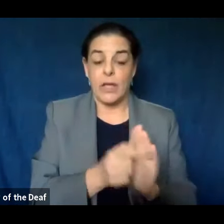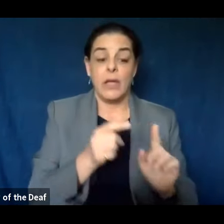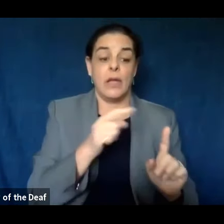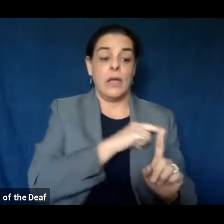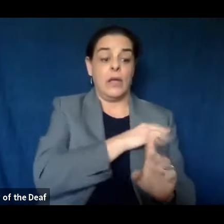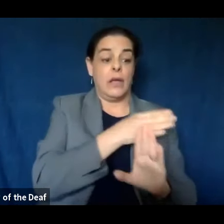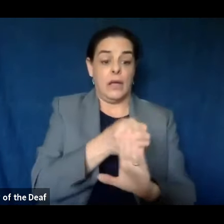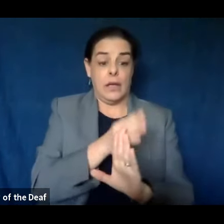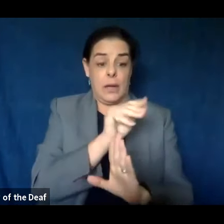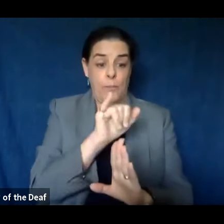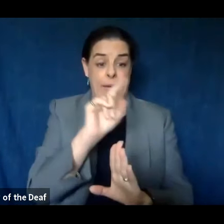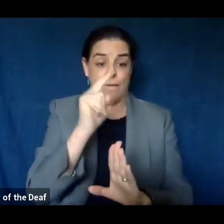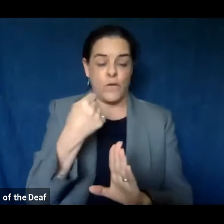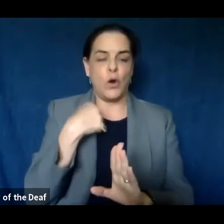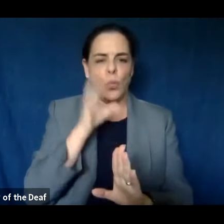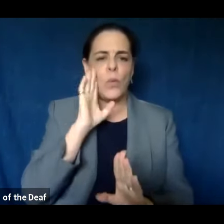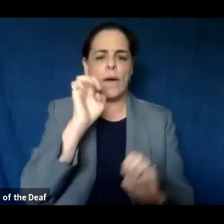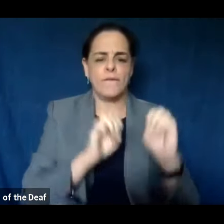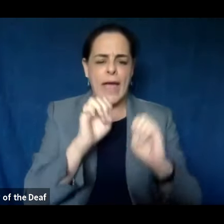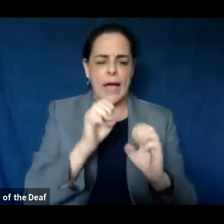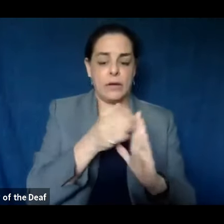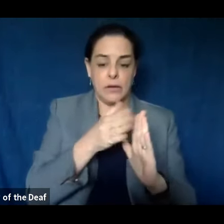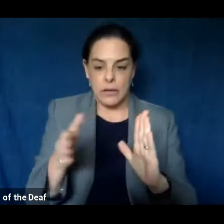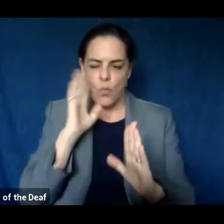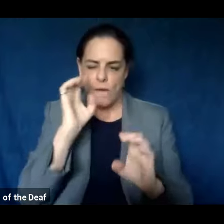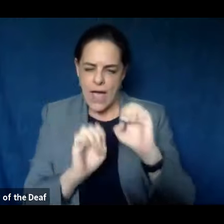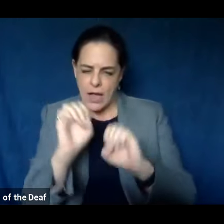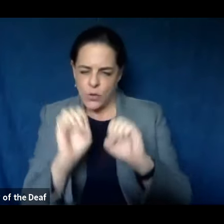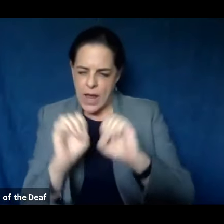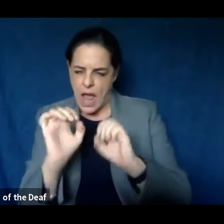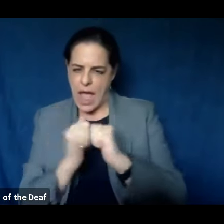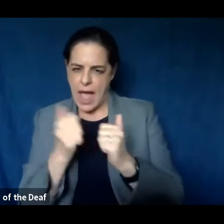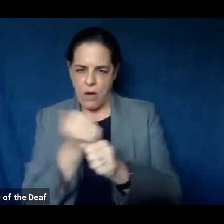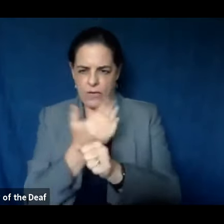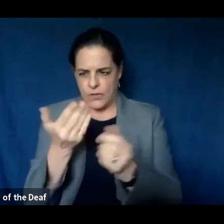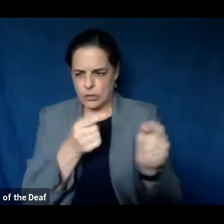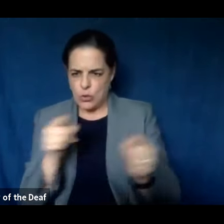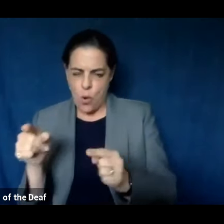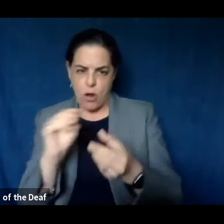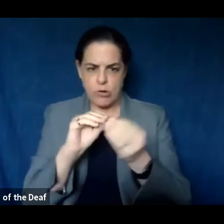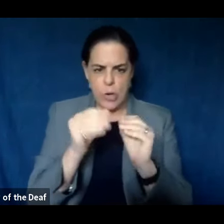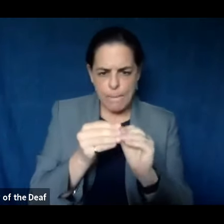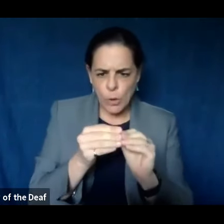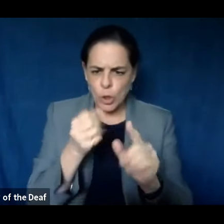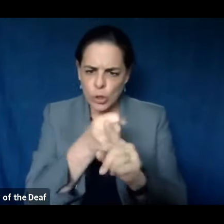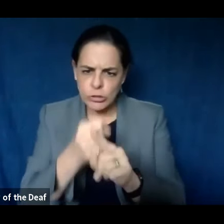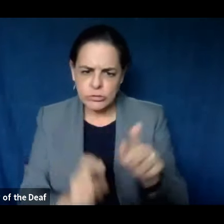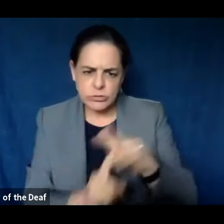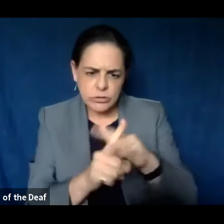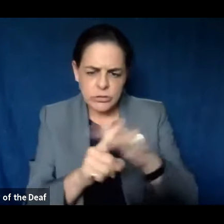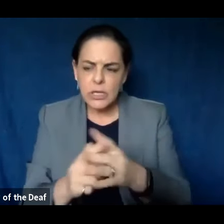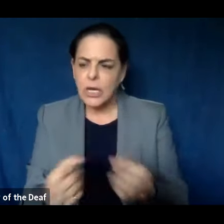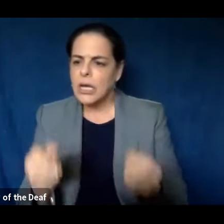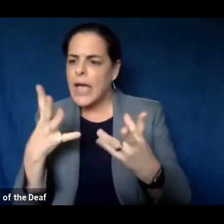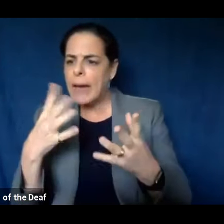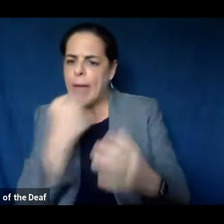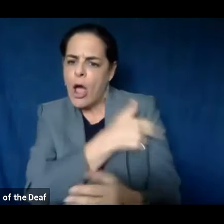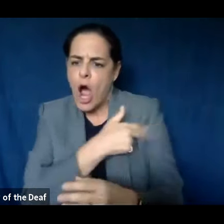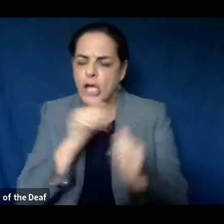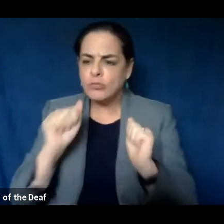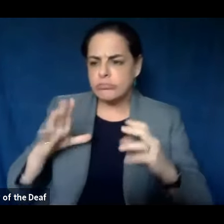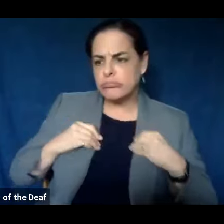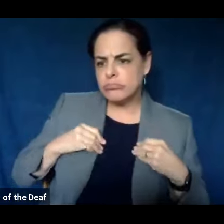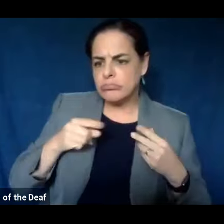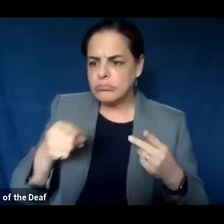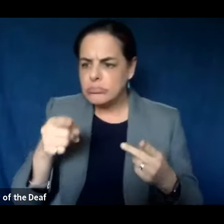1st, we'll be evaluating what's possible and how we're doing by looking at case counts, by looking at our hospital capacity, by looking at testing